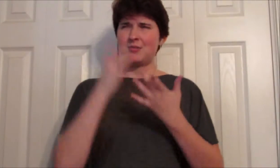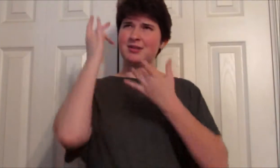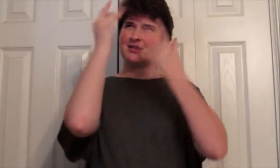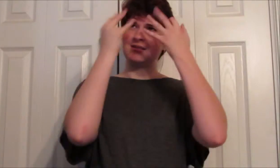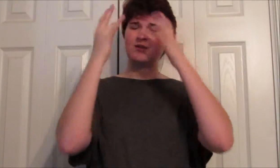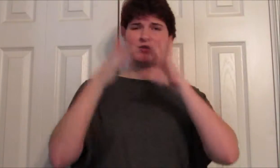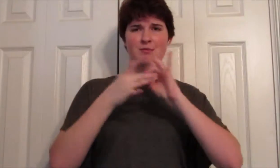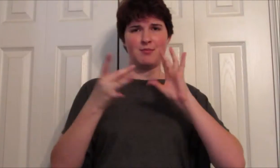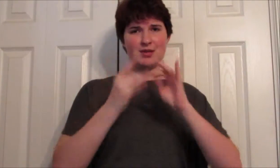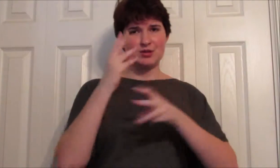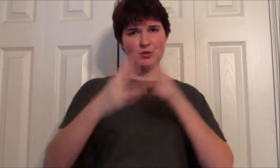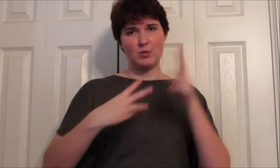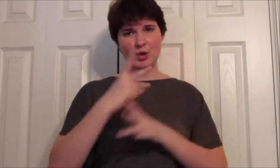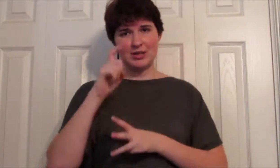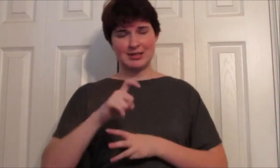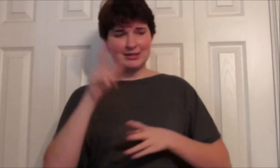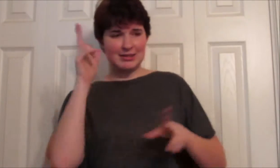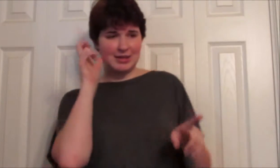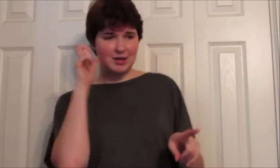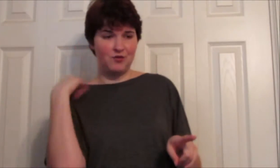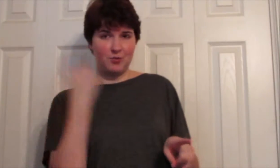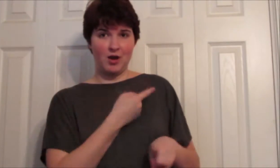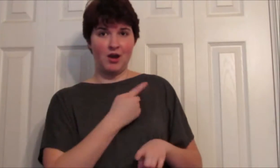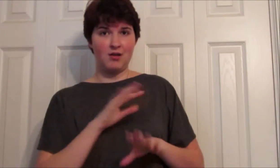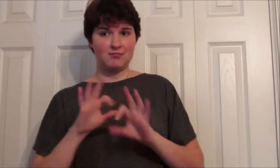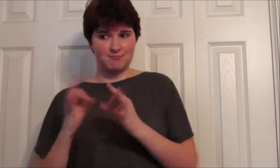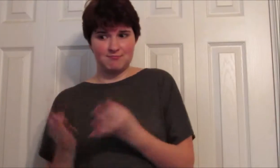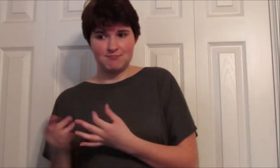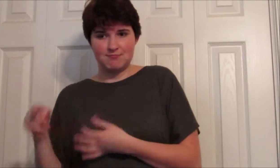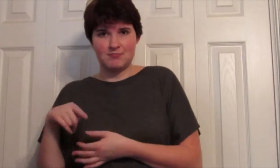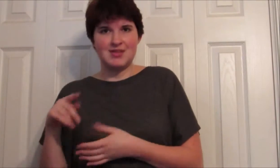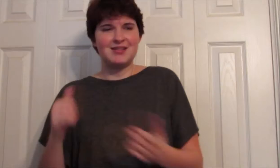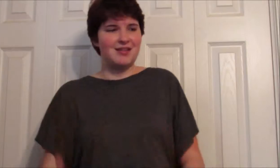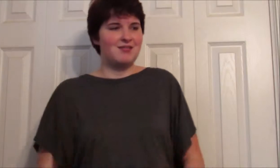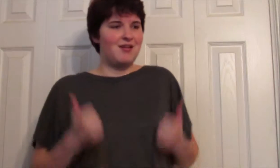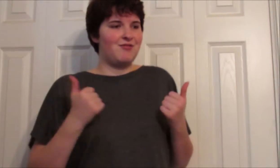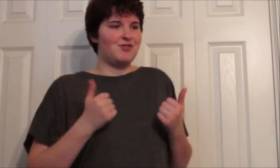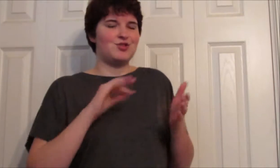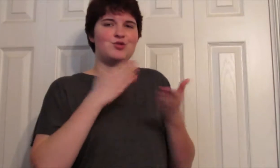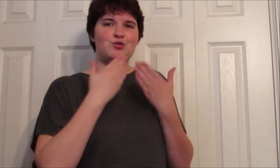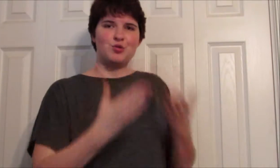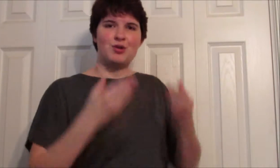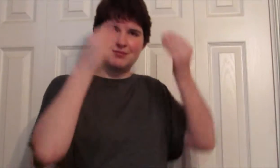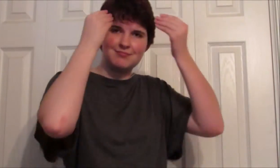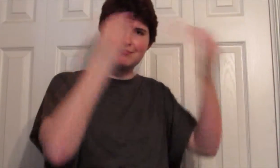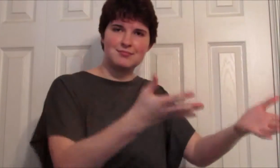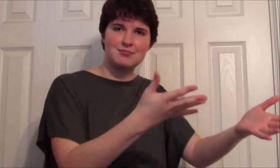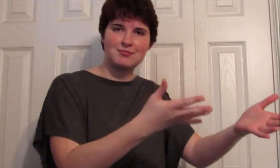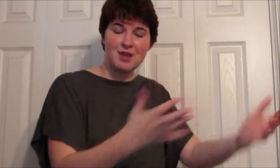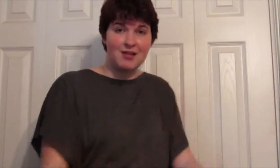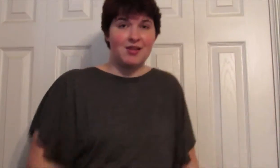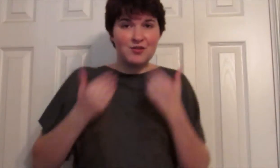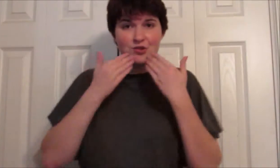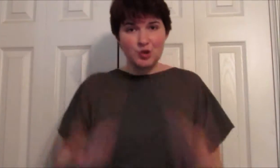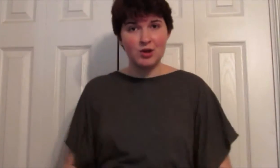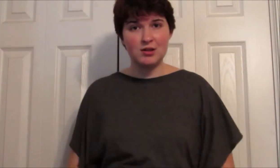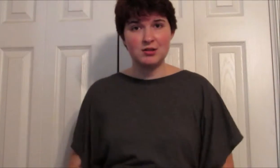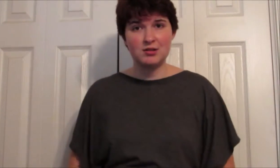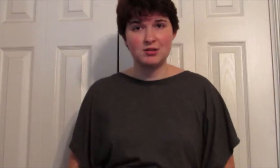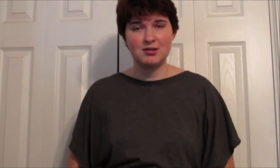the world needs to hear from our families is that life is good? Life is good. Yes,